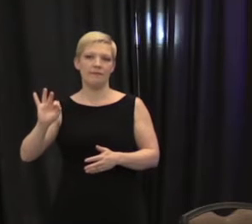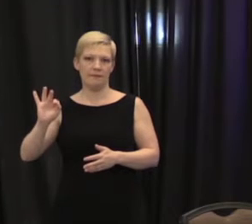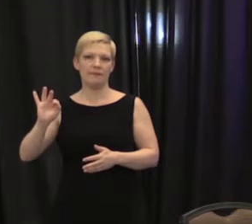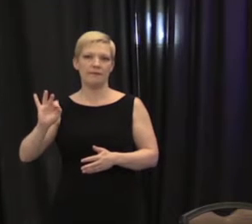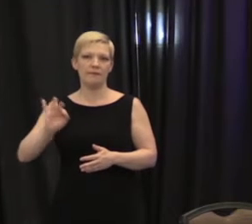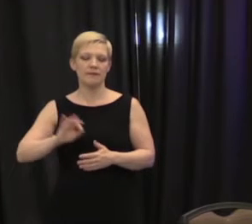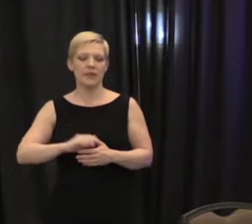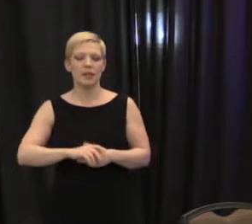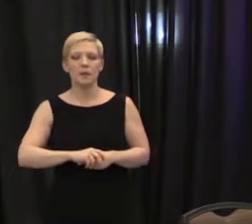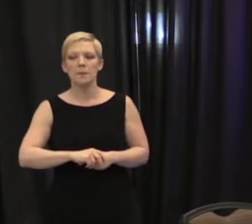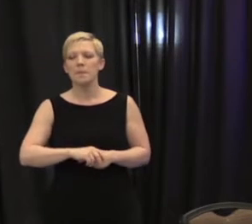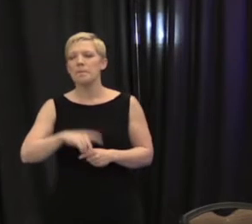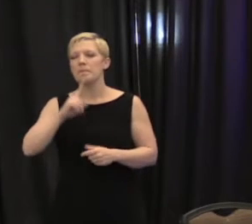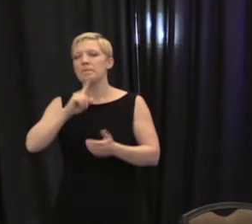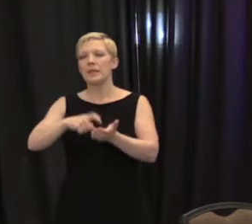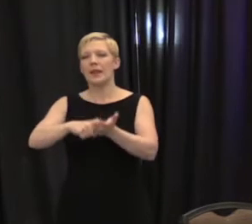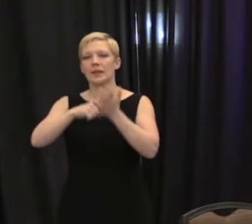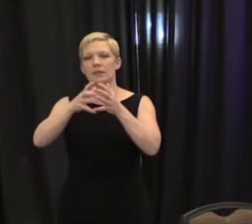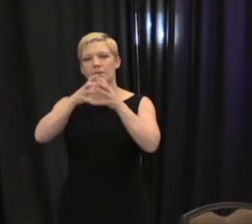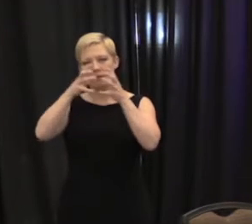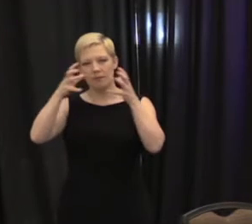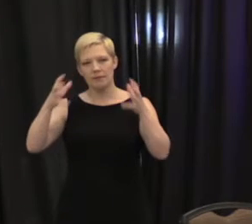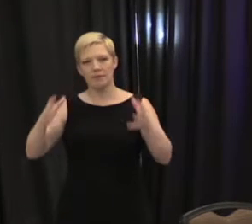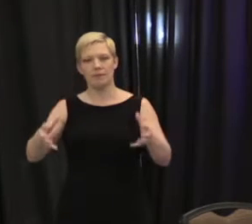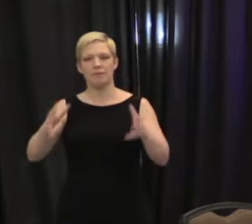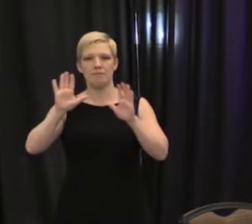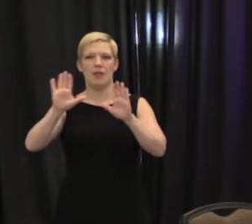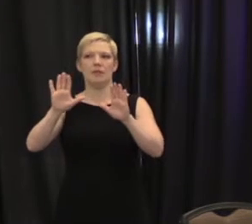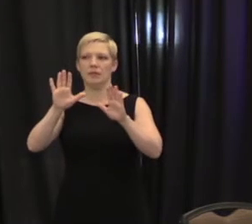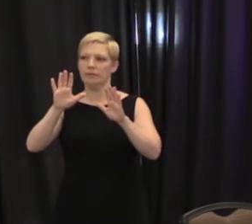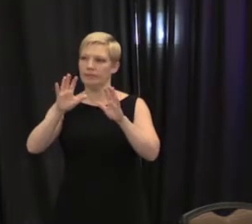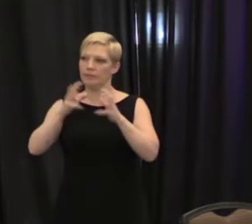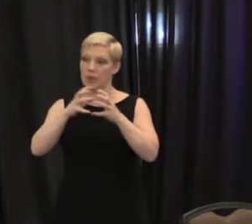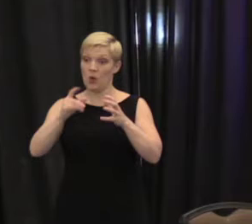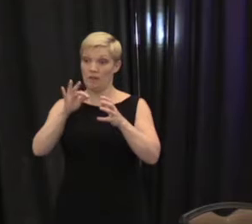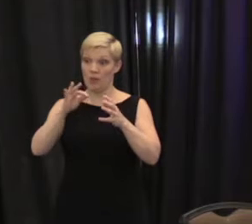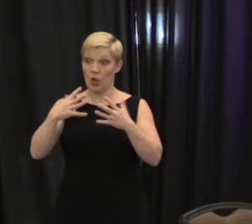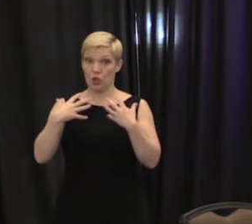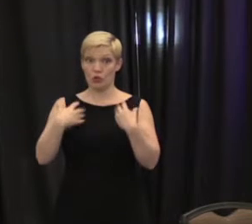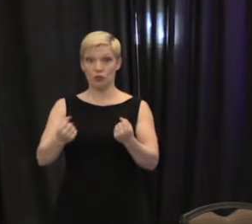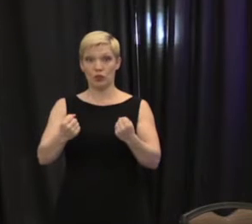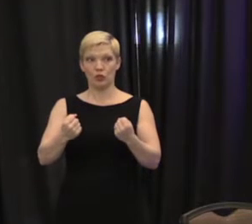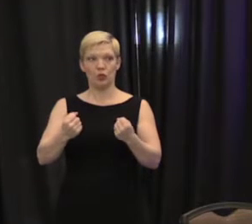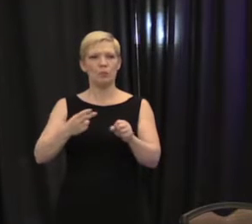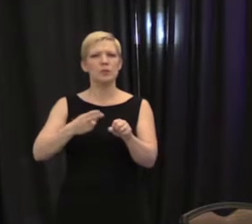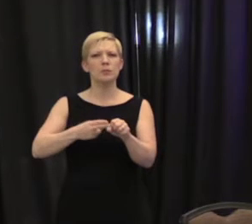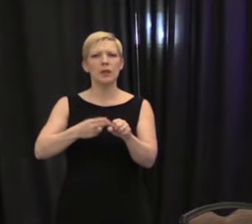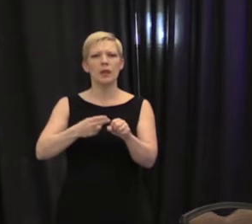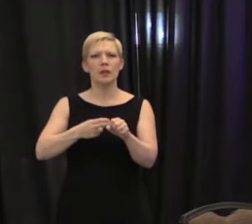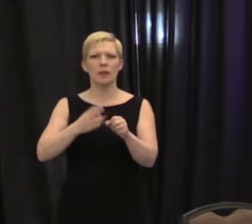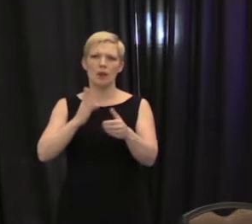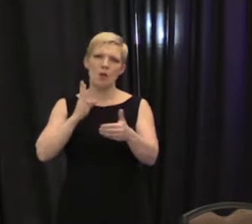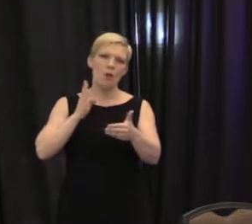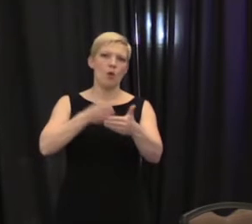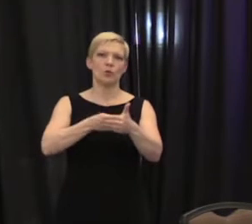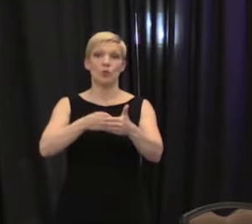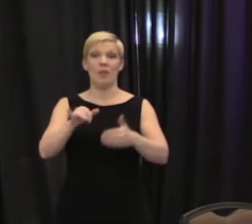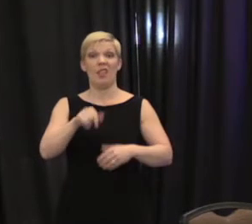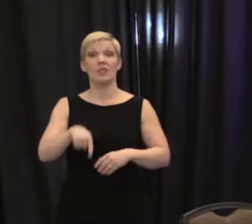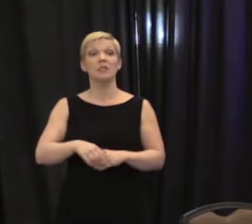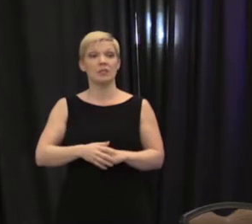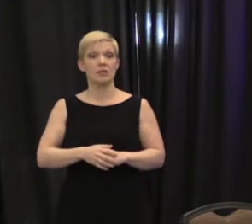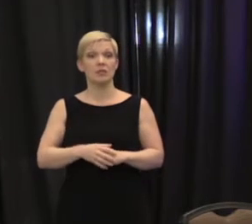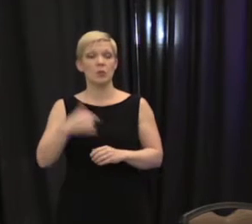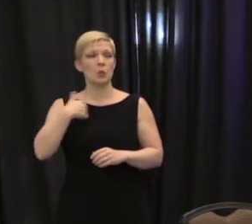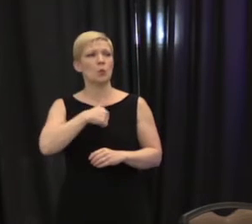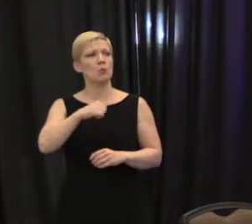It takes an amazing amount of courage to participate in a lawsuit like this. We are so proud